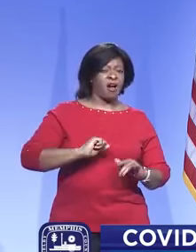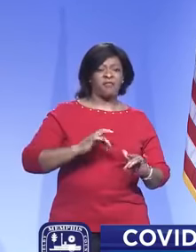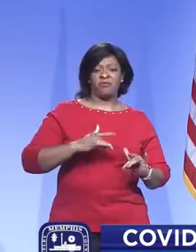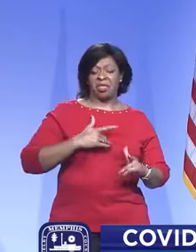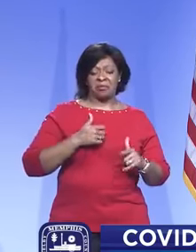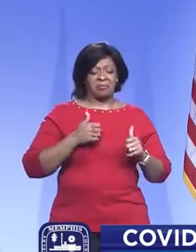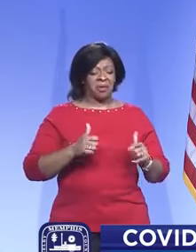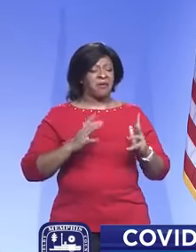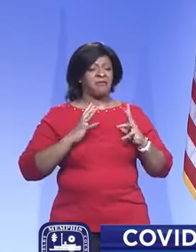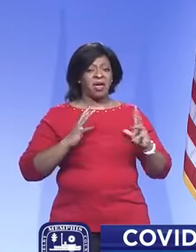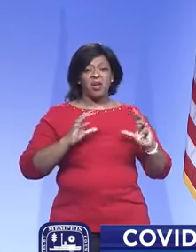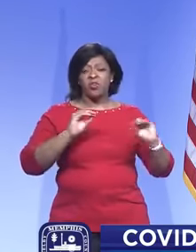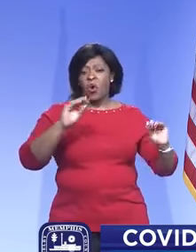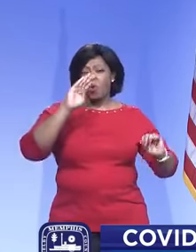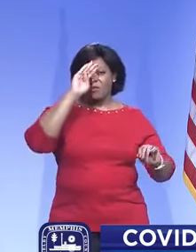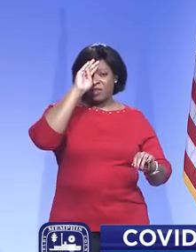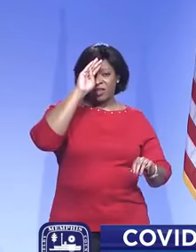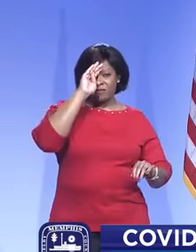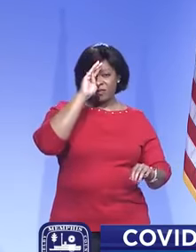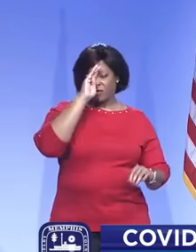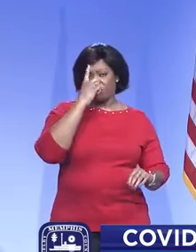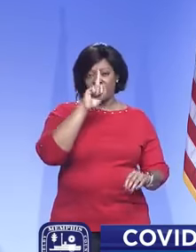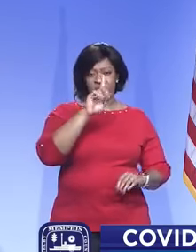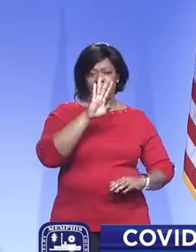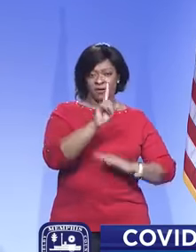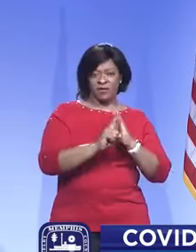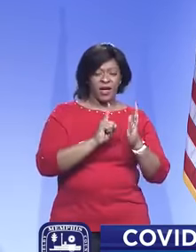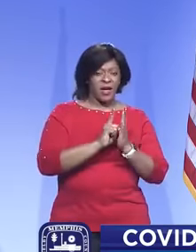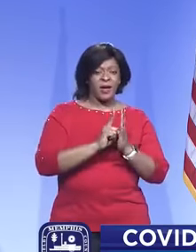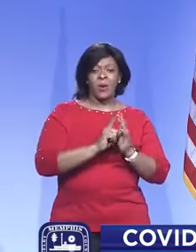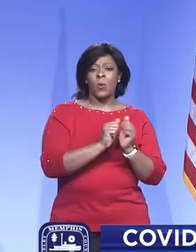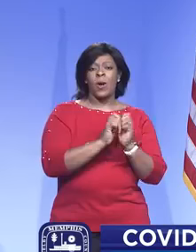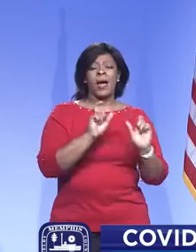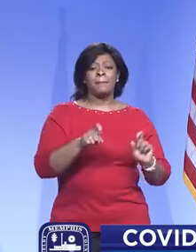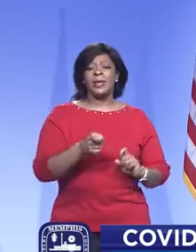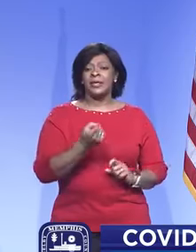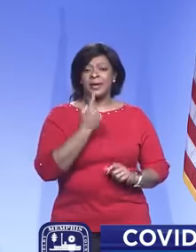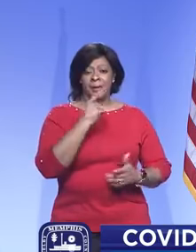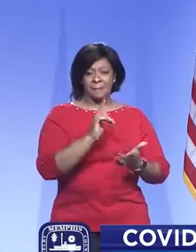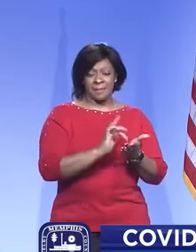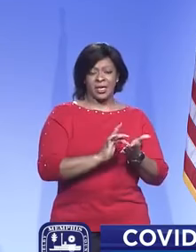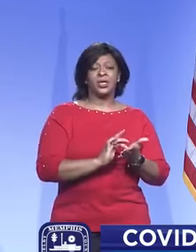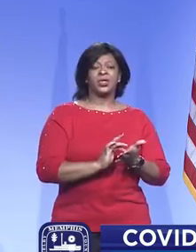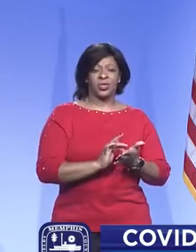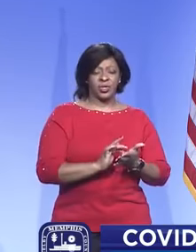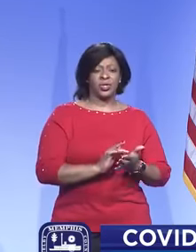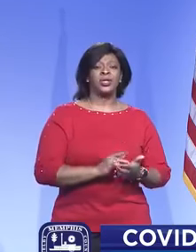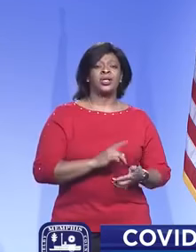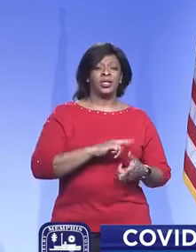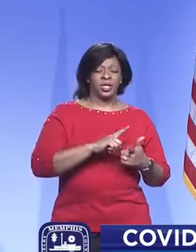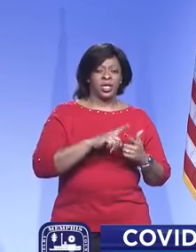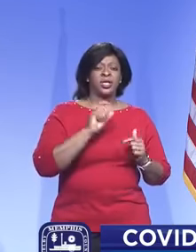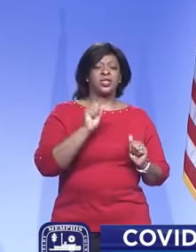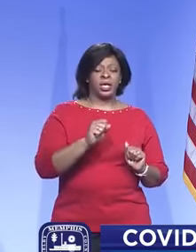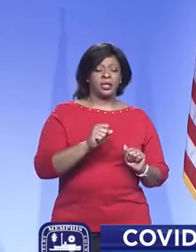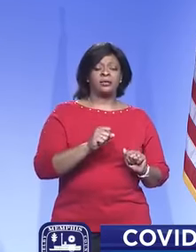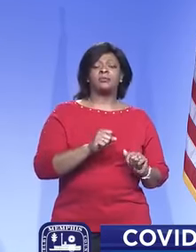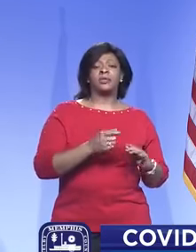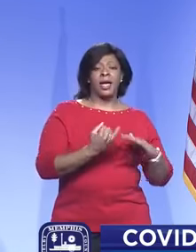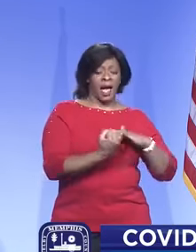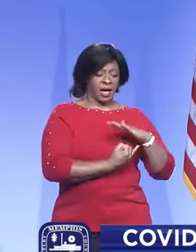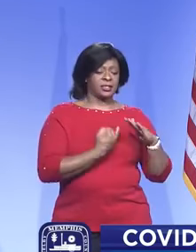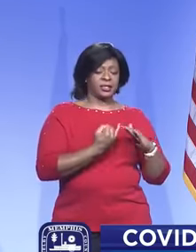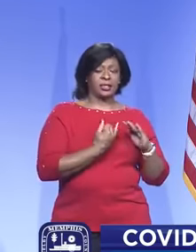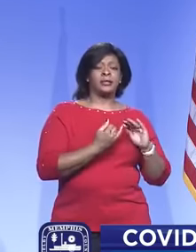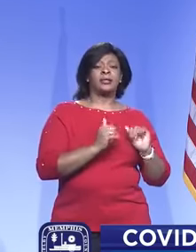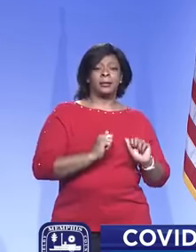and without fever for 24 hours without having taken medication, you can be released from